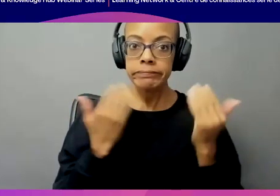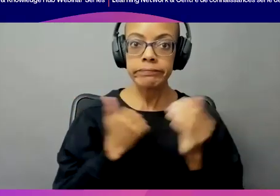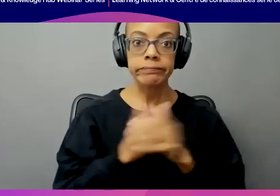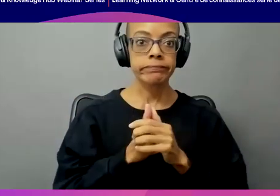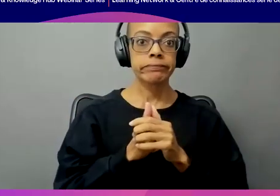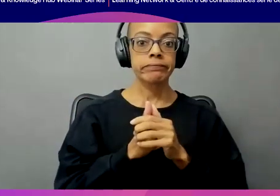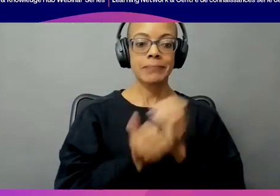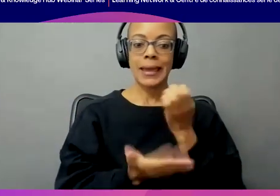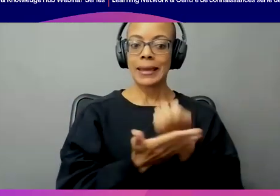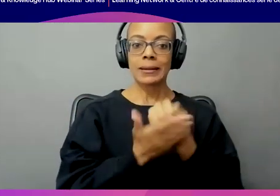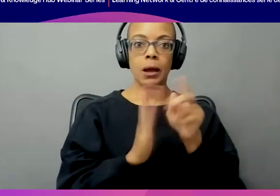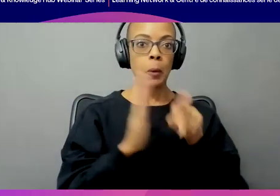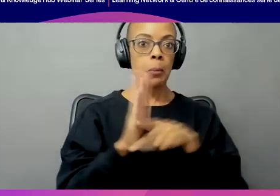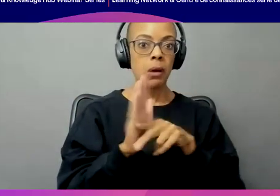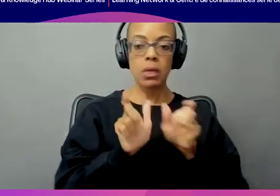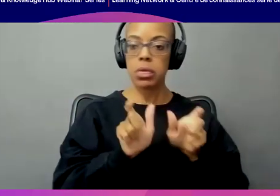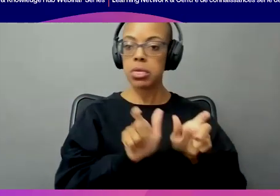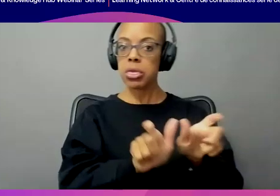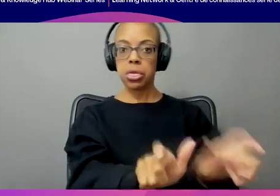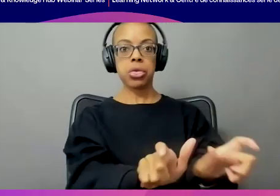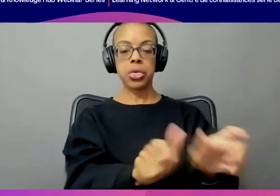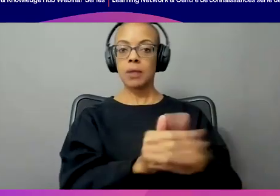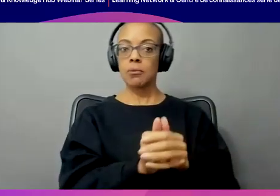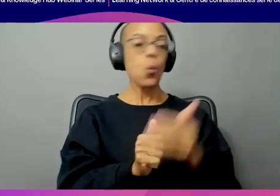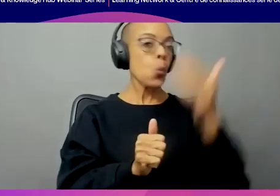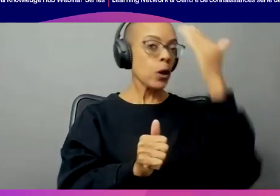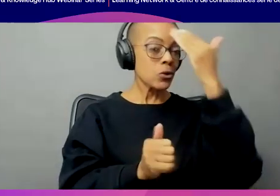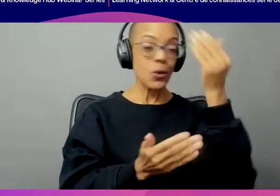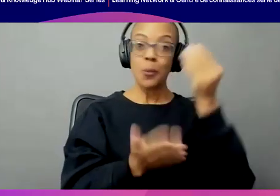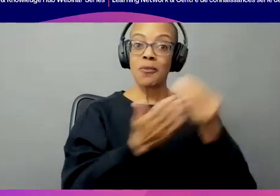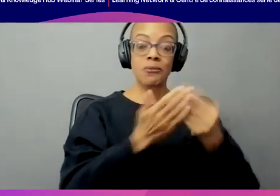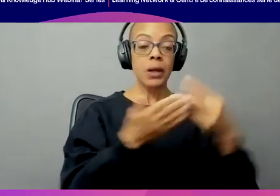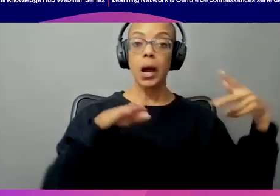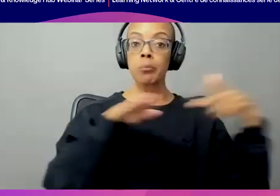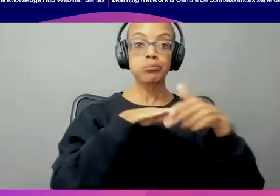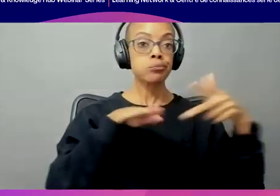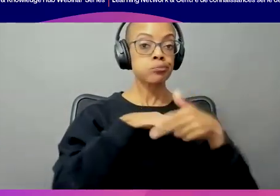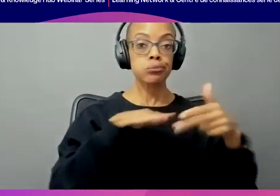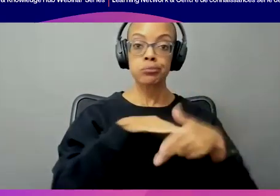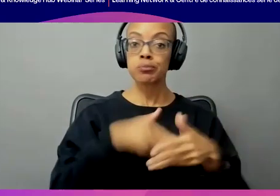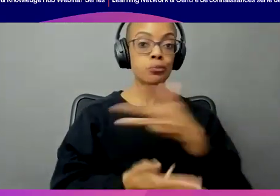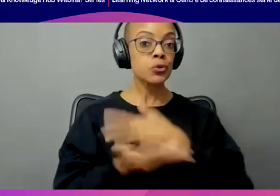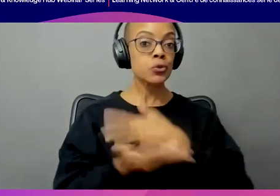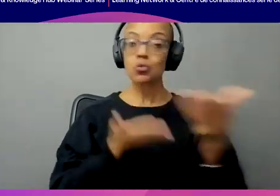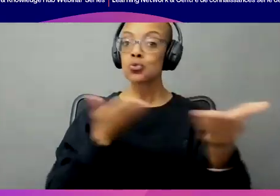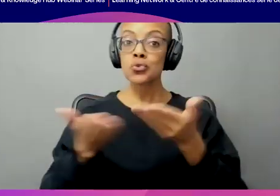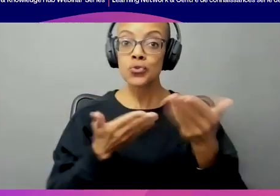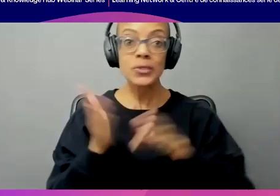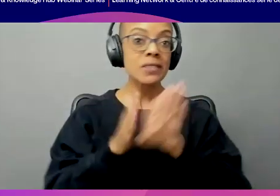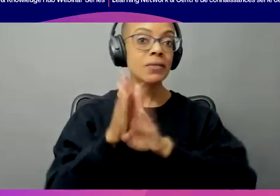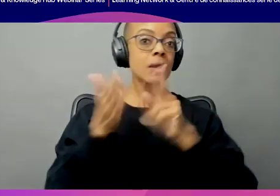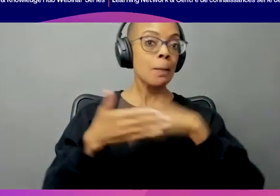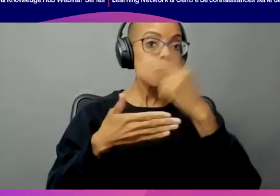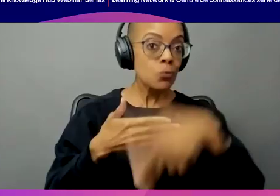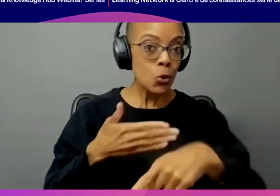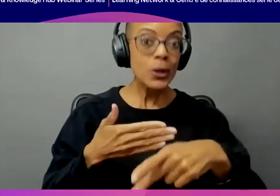that place, right? We know that cutbacks are everywhere around the provision of social services, the development of programming, and the offering of